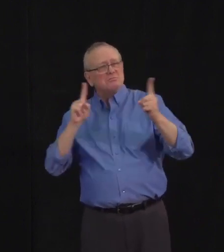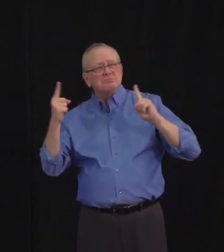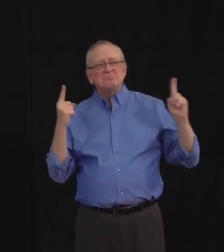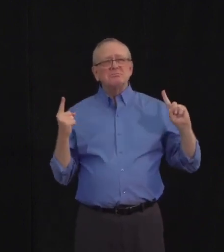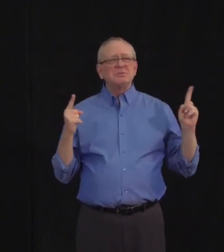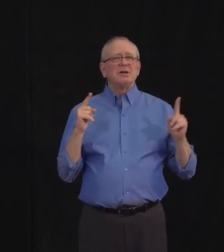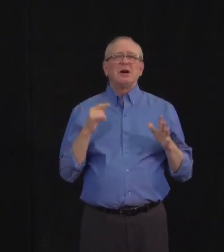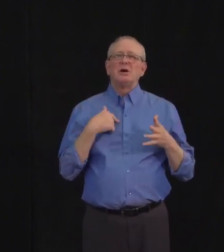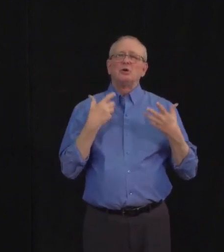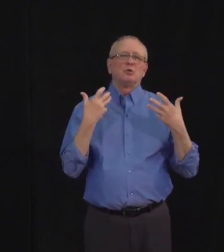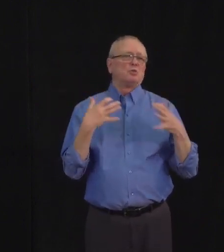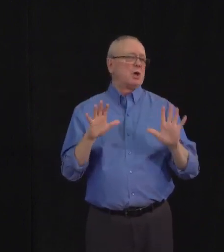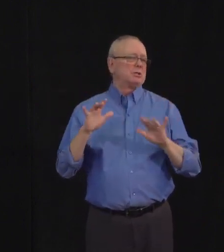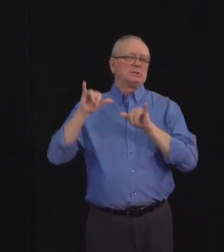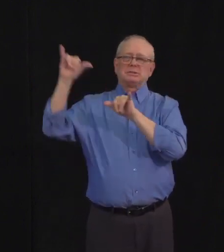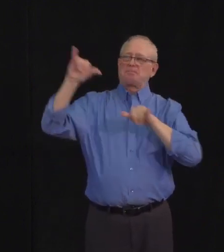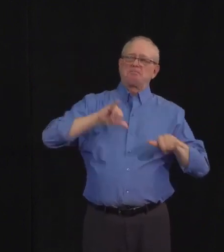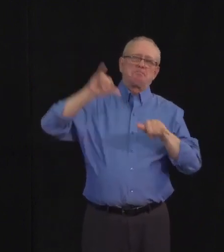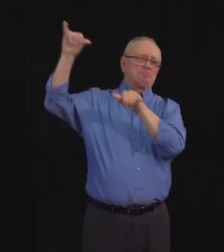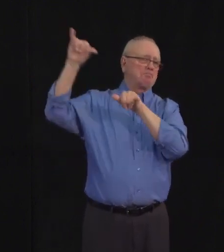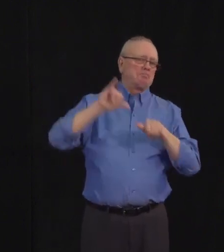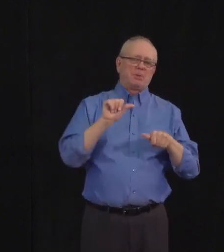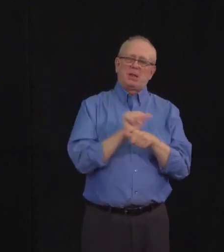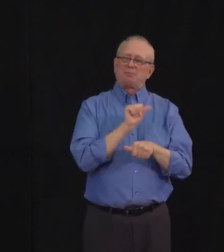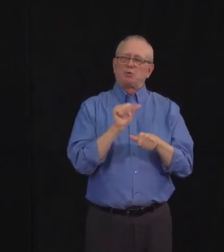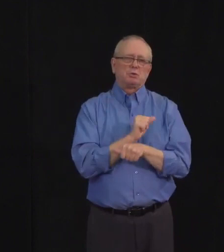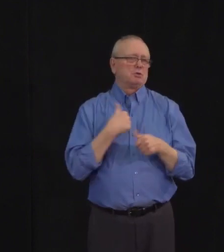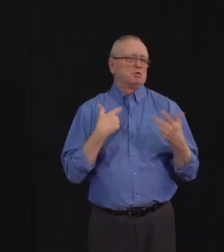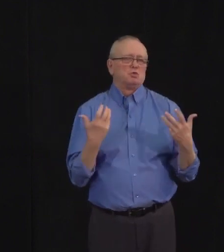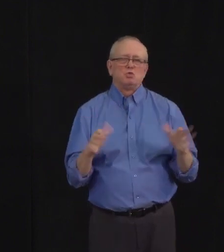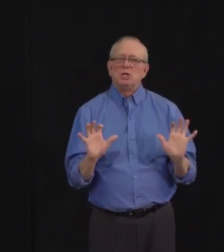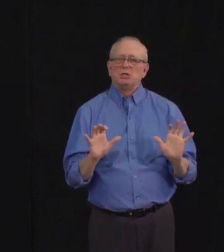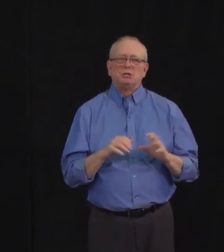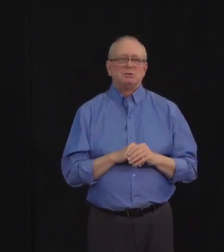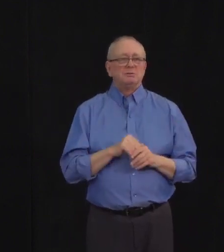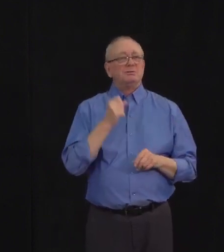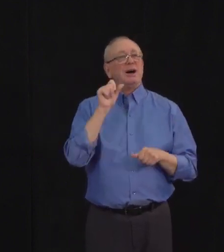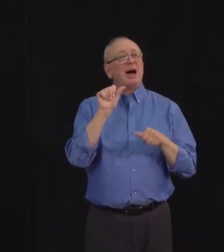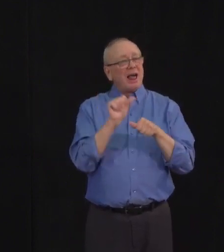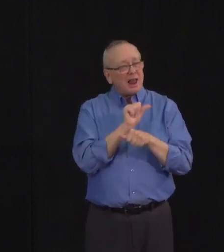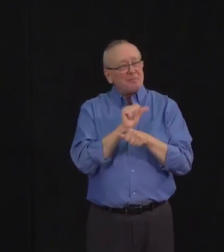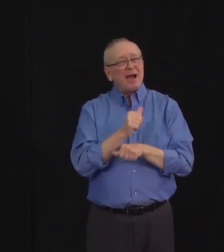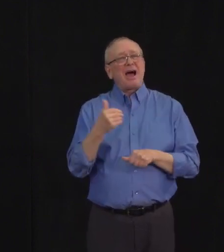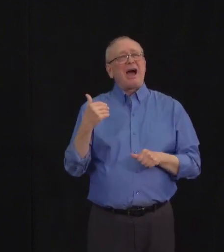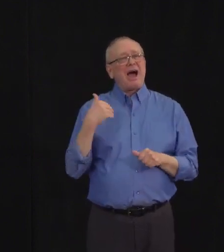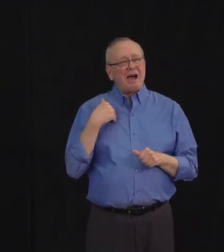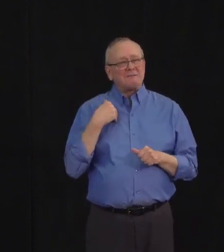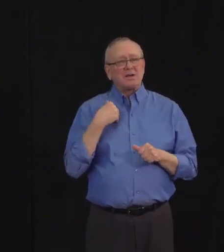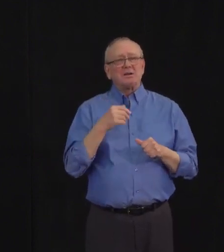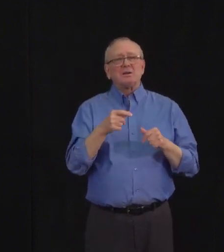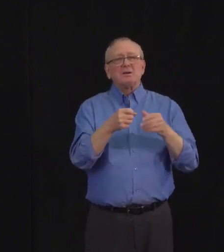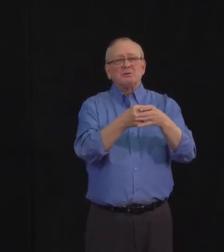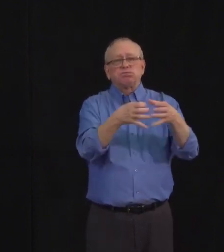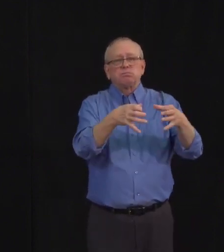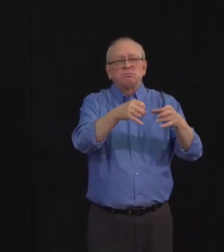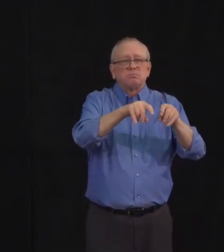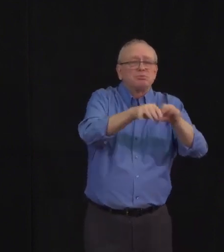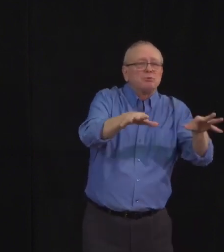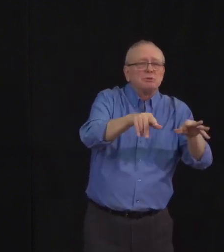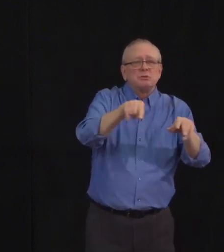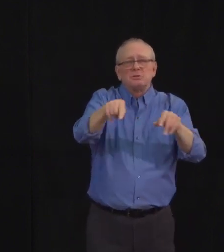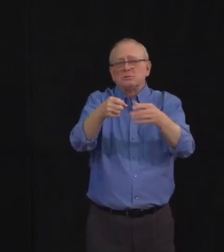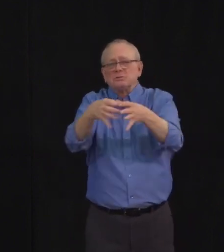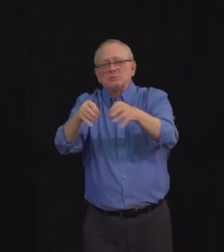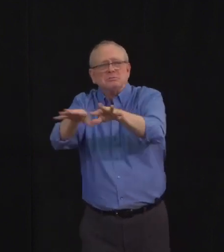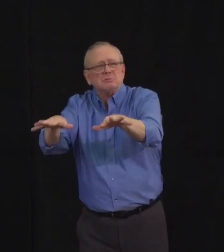experiencing some significant outbreaks in a couple of places in the province. So again ultimately it really is up to all of us to work